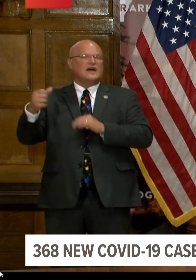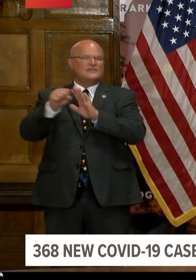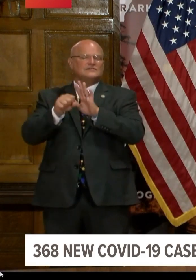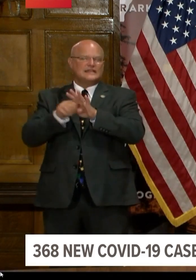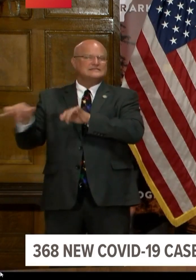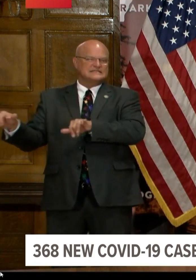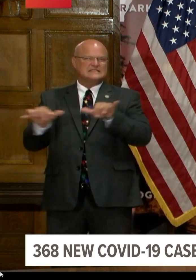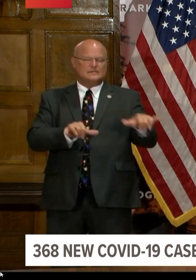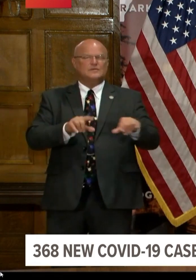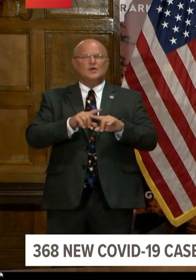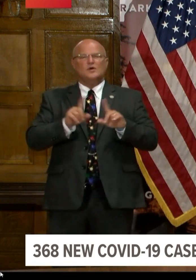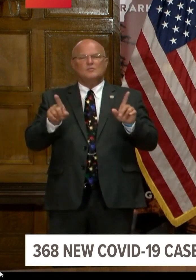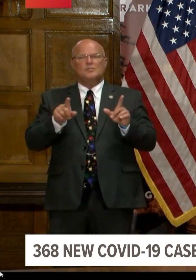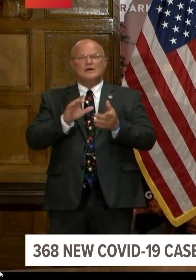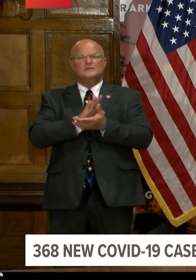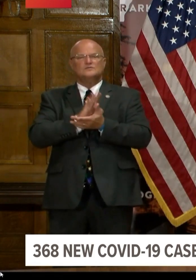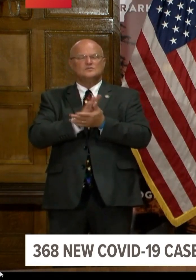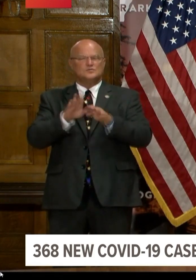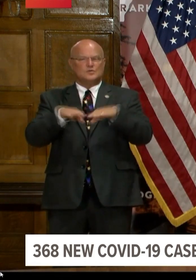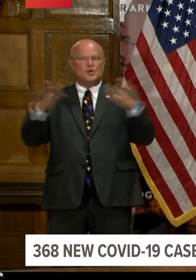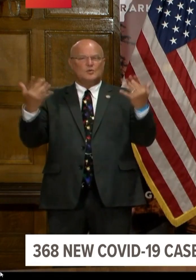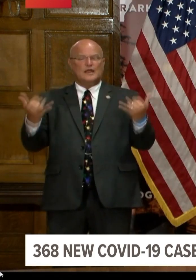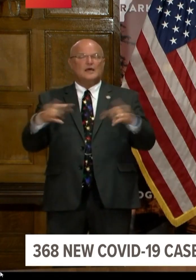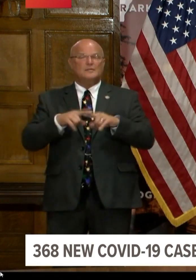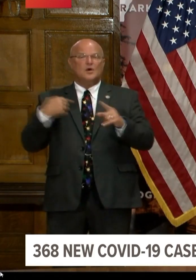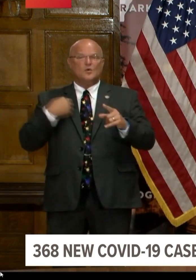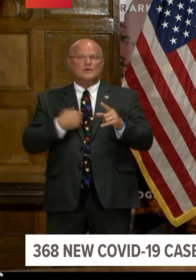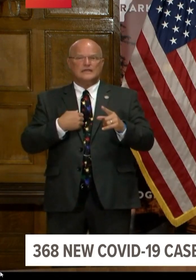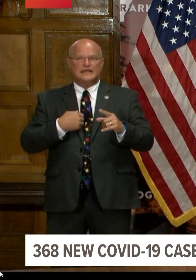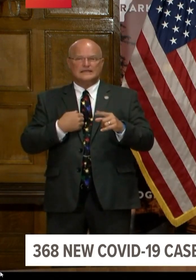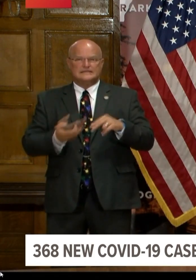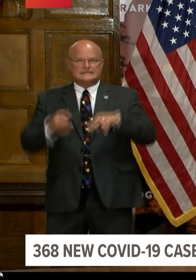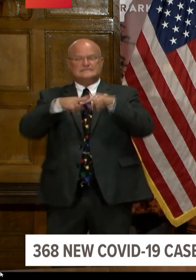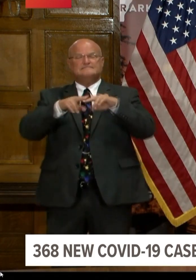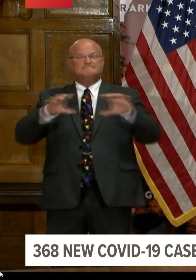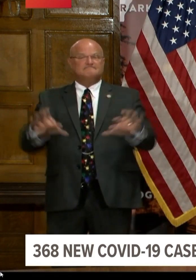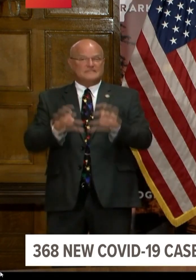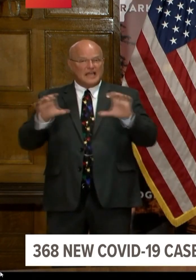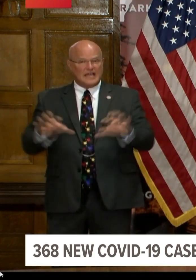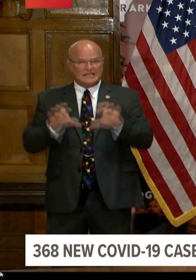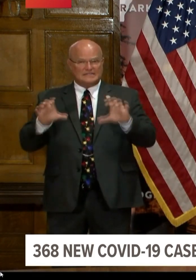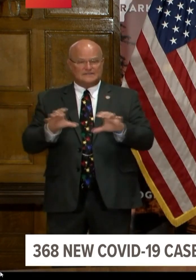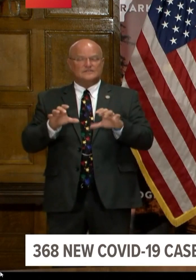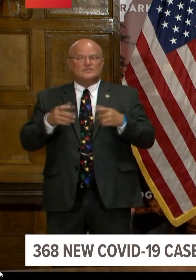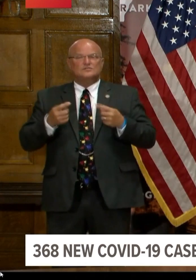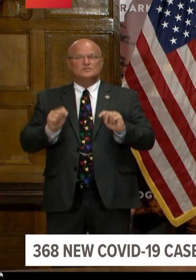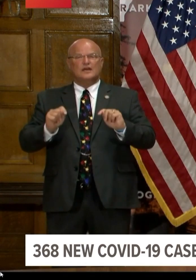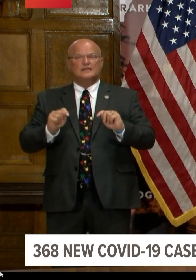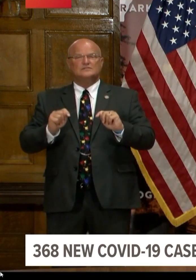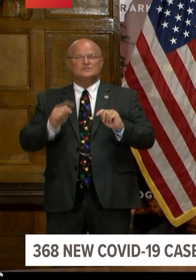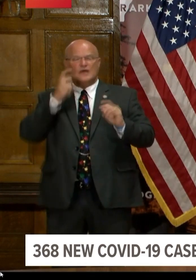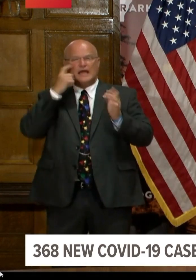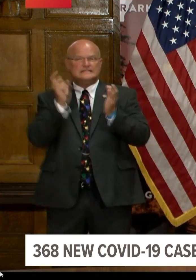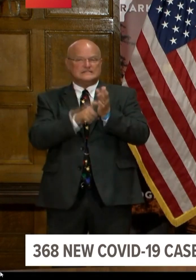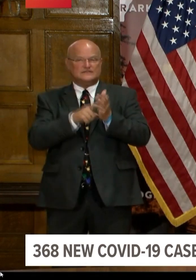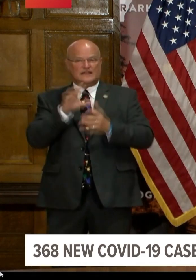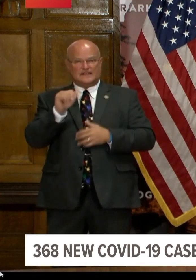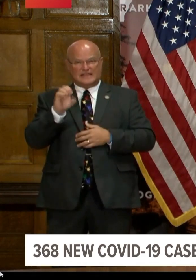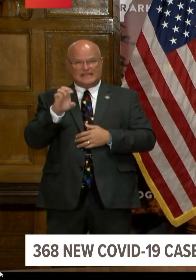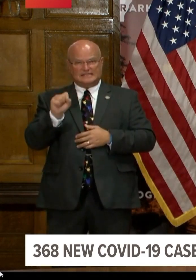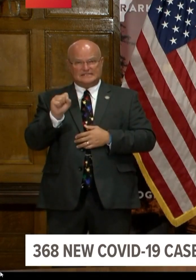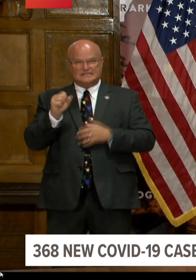states with schools being open. But we're taking a proactive case stance in trying to identify these